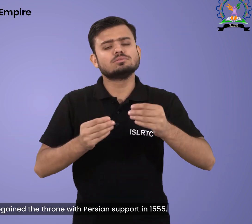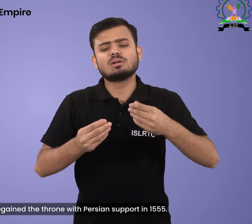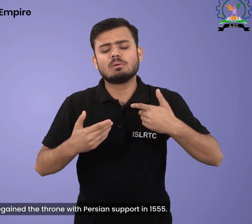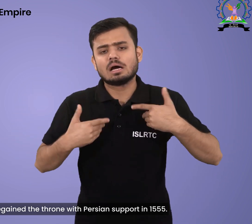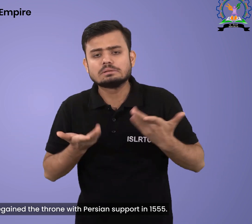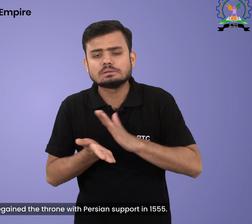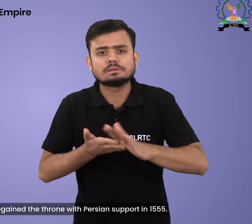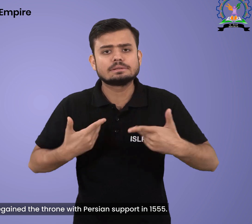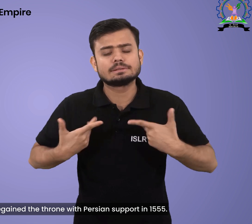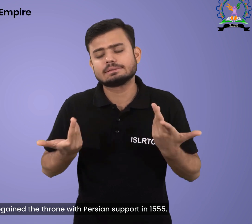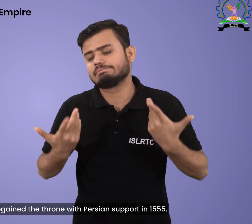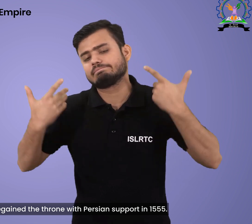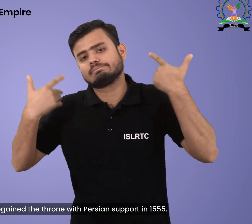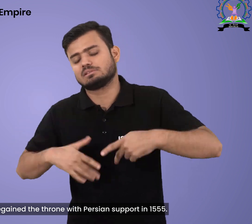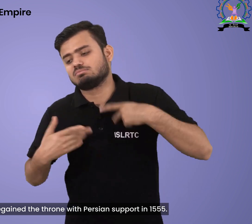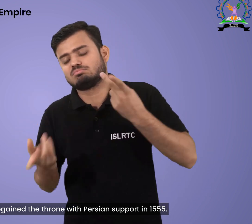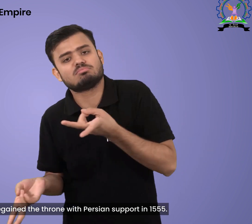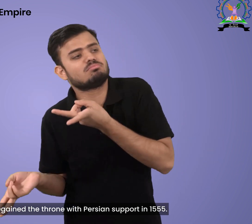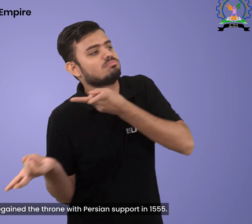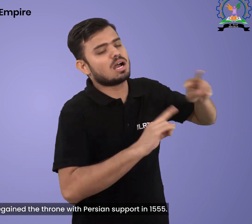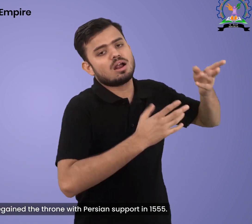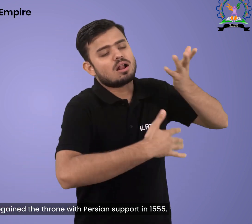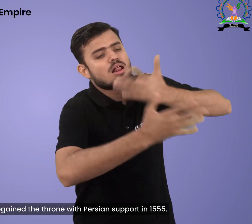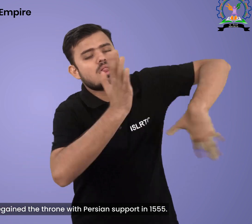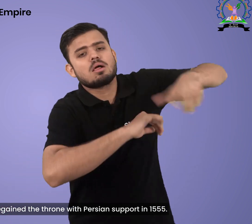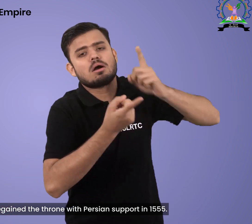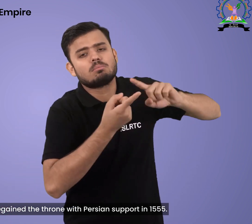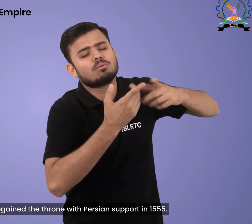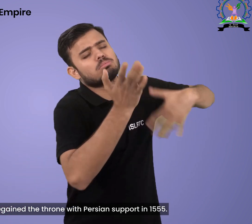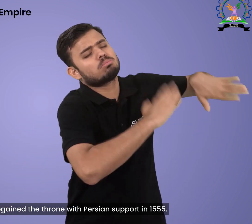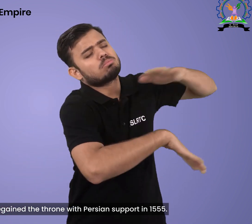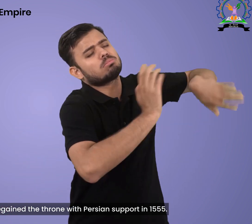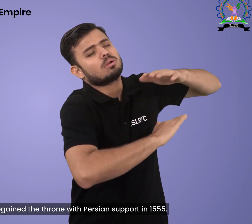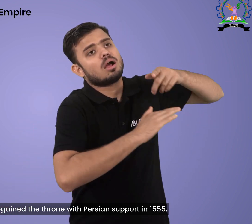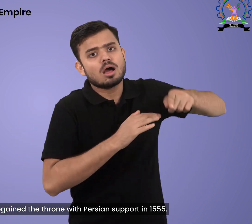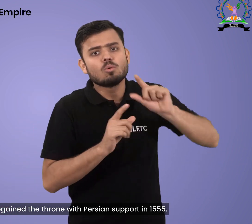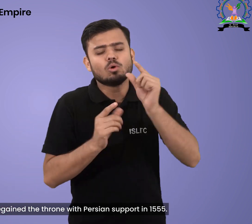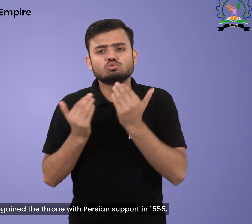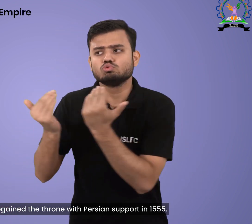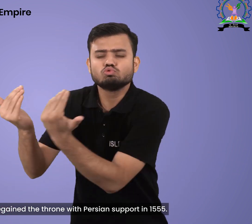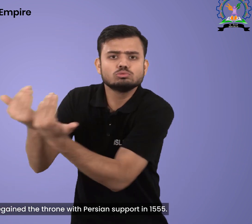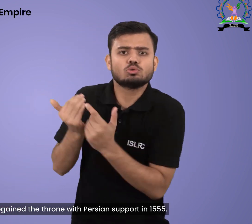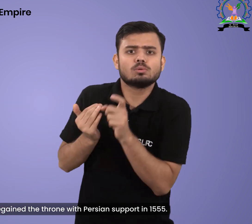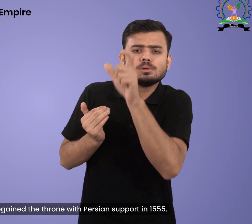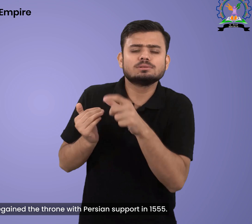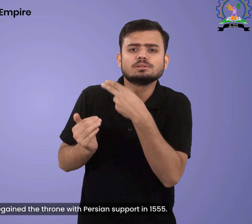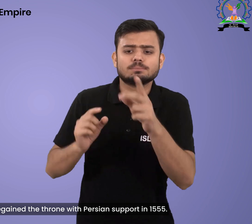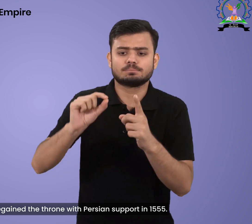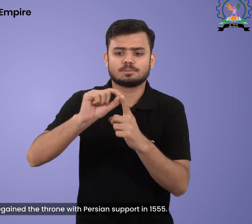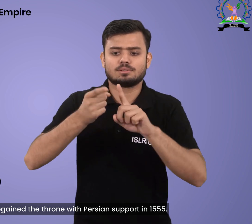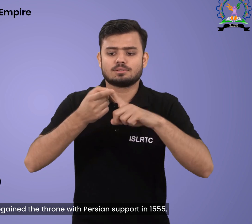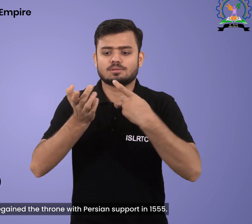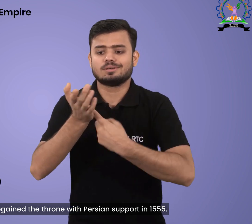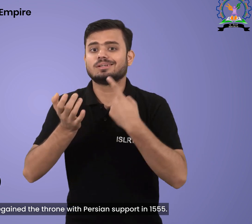After years in exile, he regained the throne with Persian support in 1555.